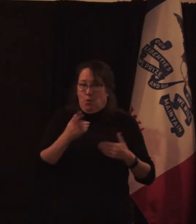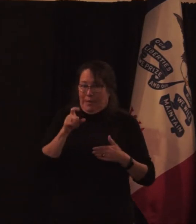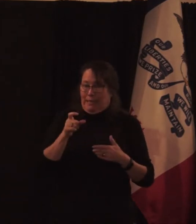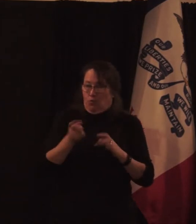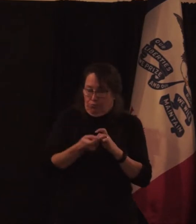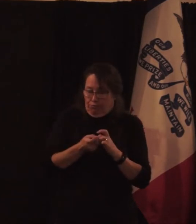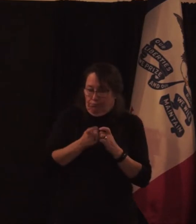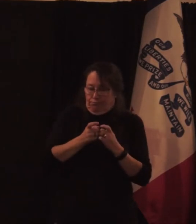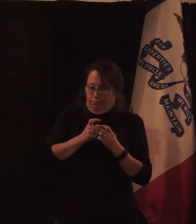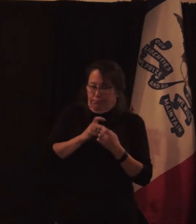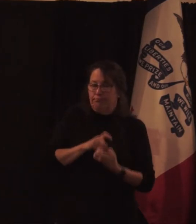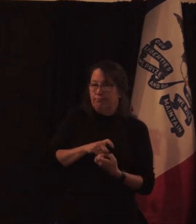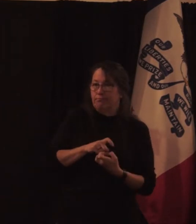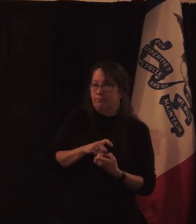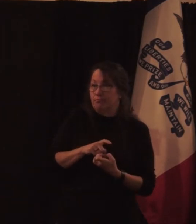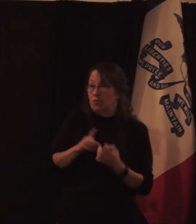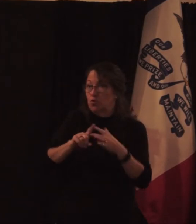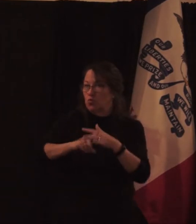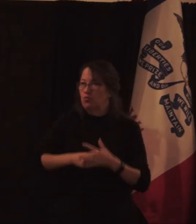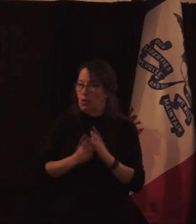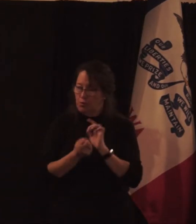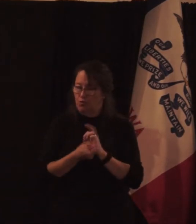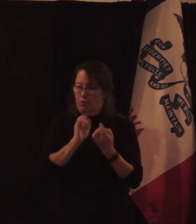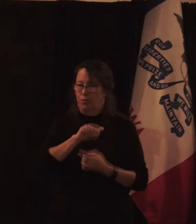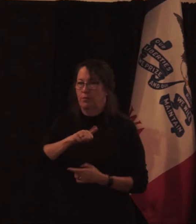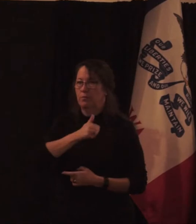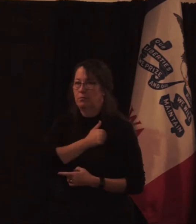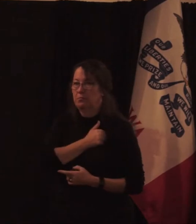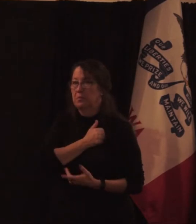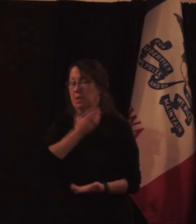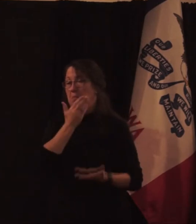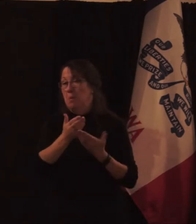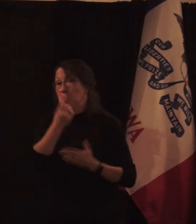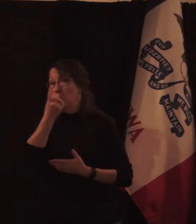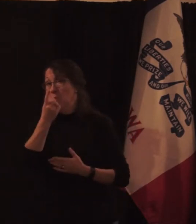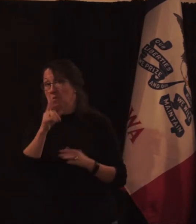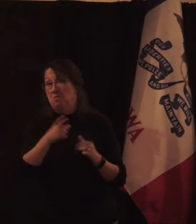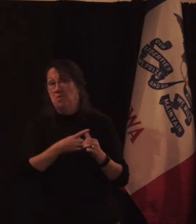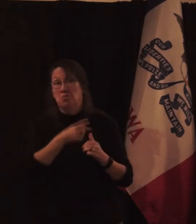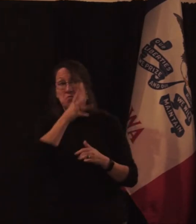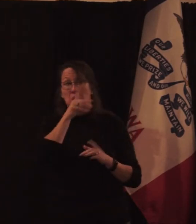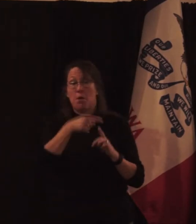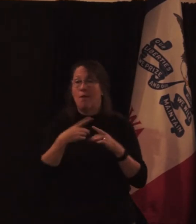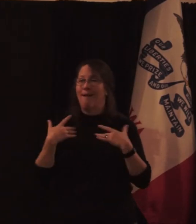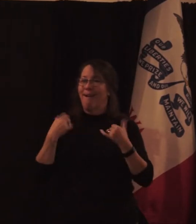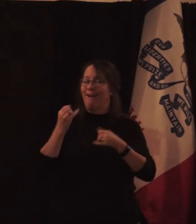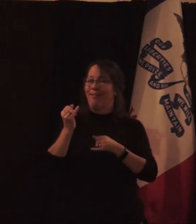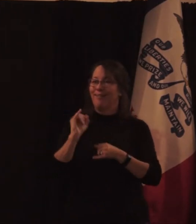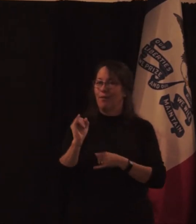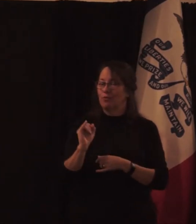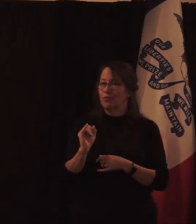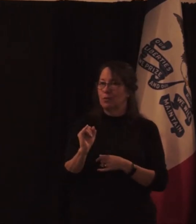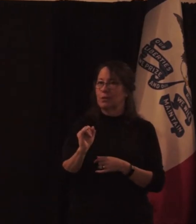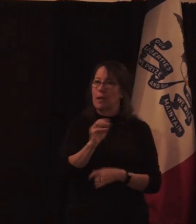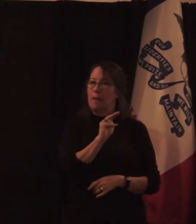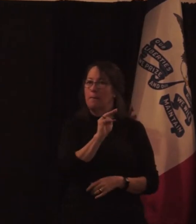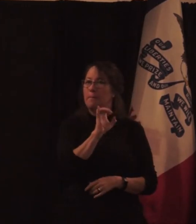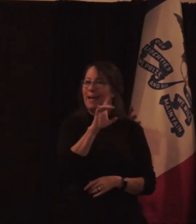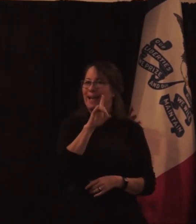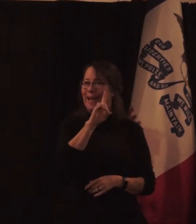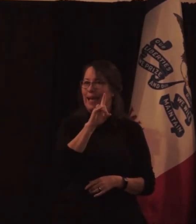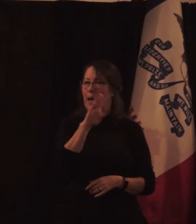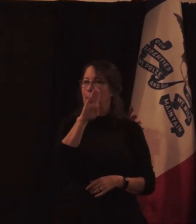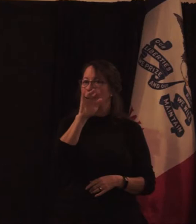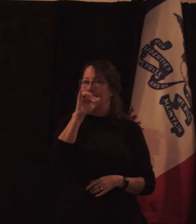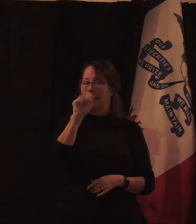do to start changing these attitudes. I might just say one of the first we're talking about healthcare is the Medicaid bias.